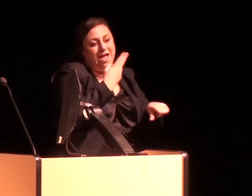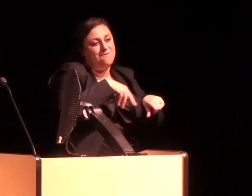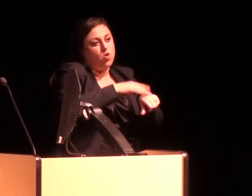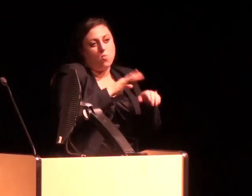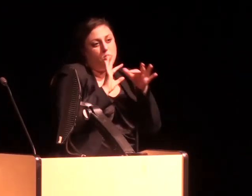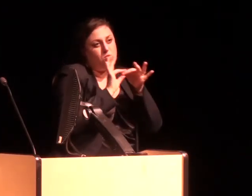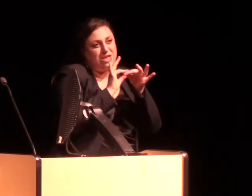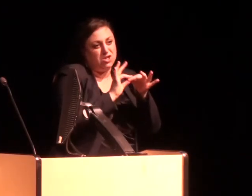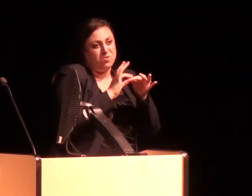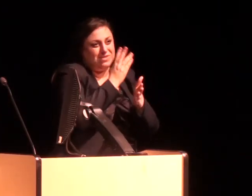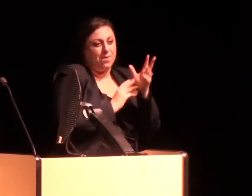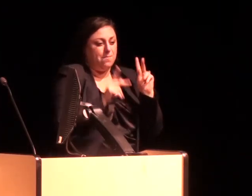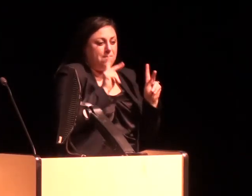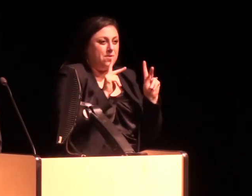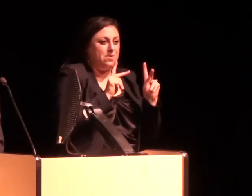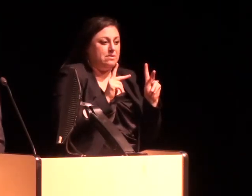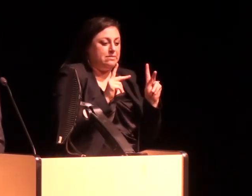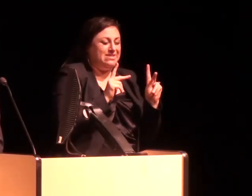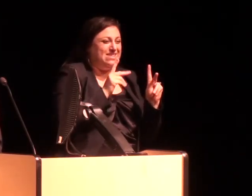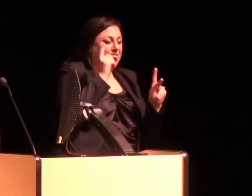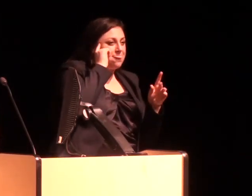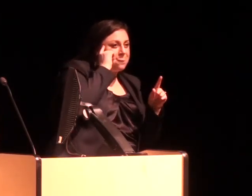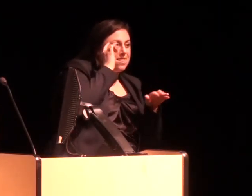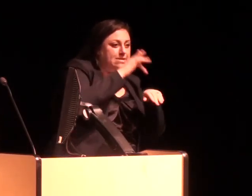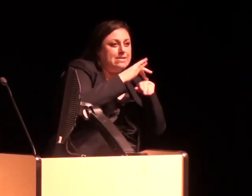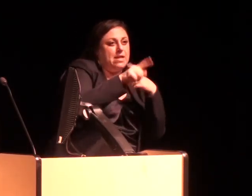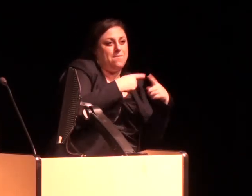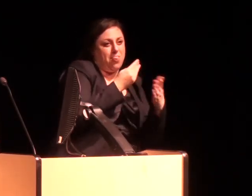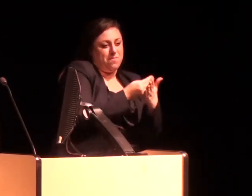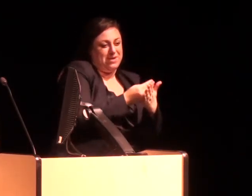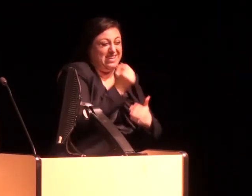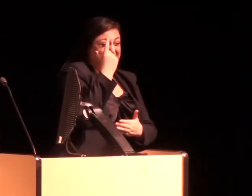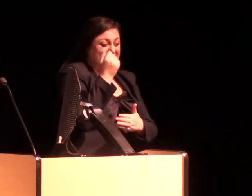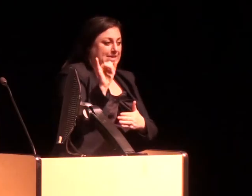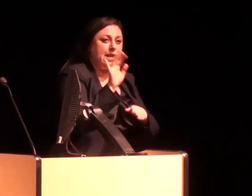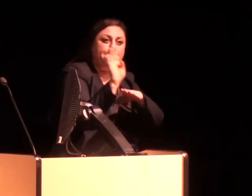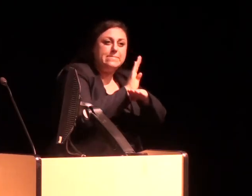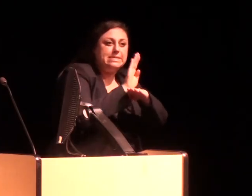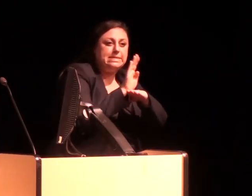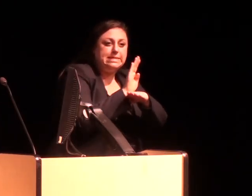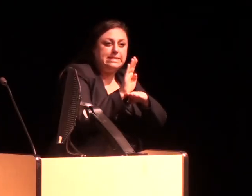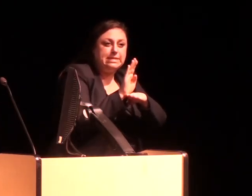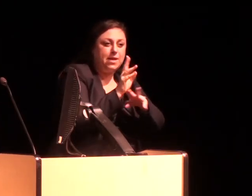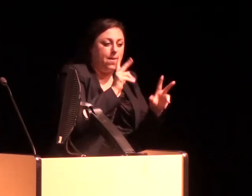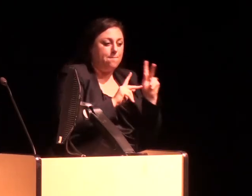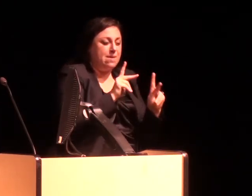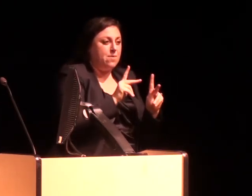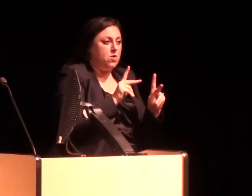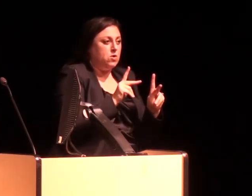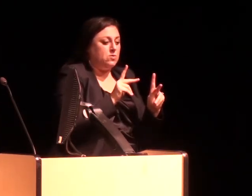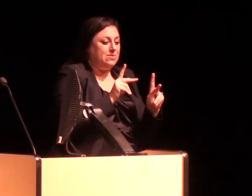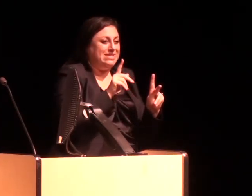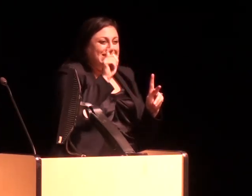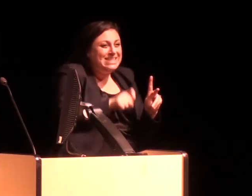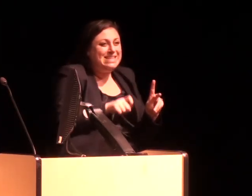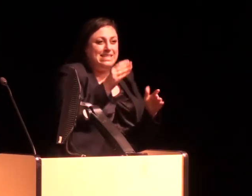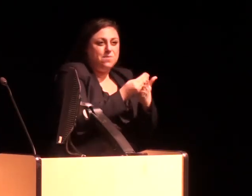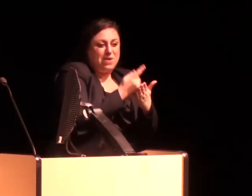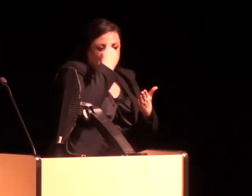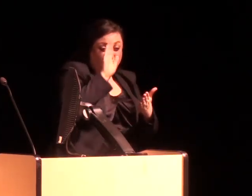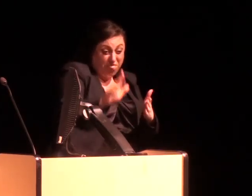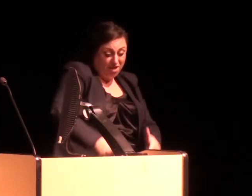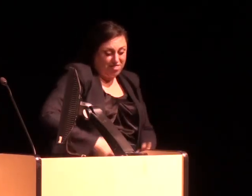States, because some people are living with this money. This is a business. You know, some people is having this money, and it's a way of life